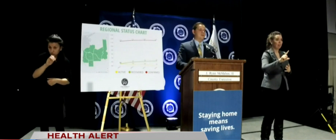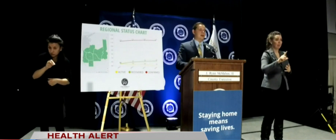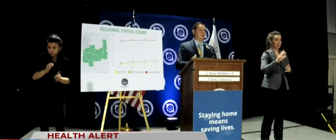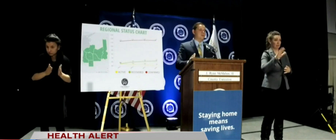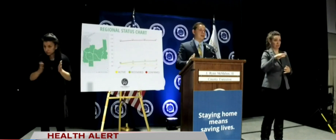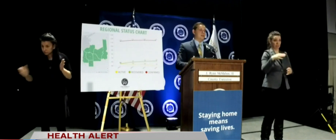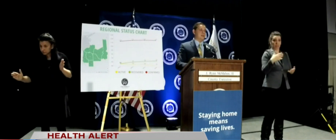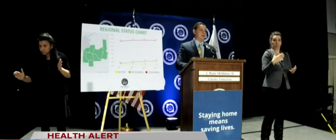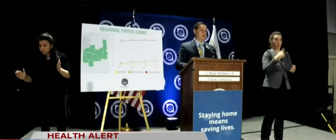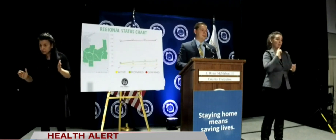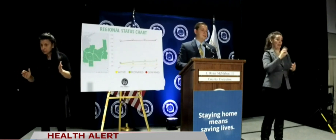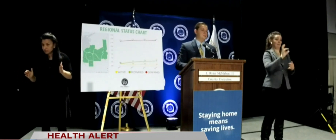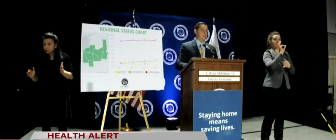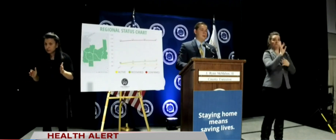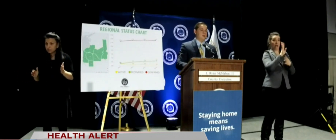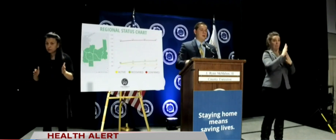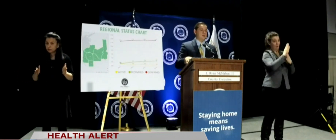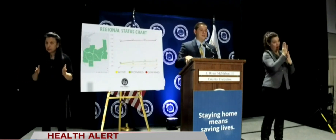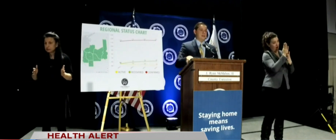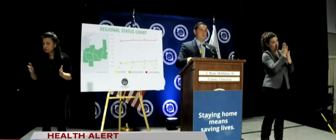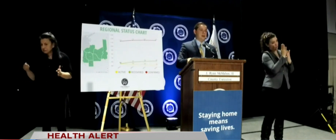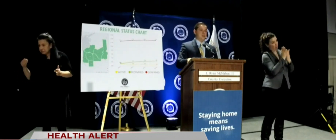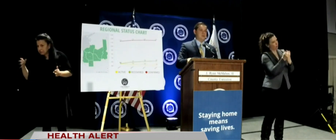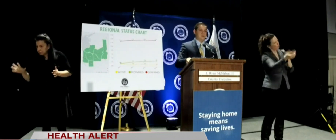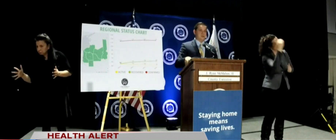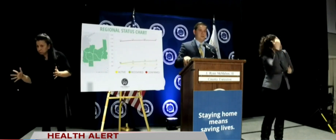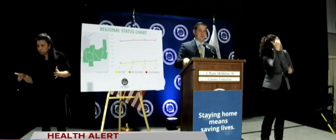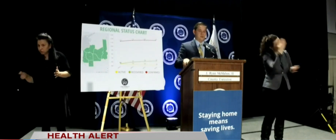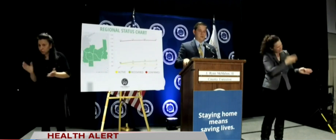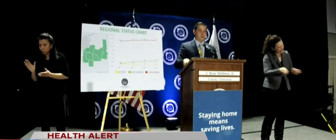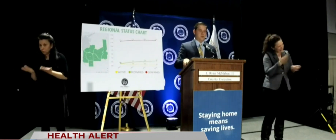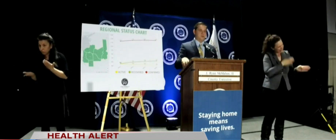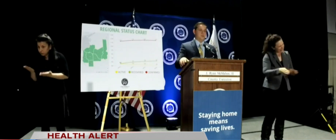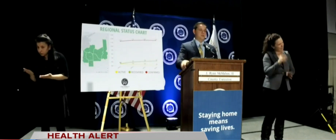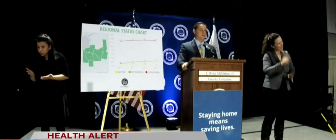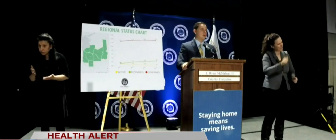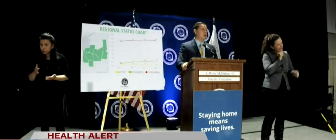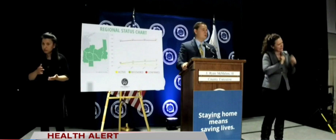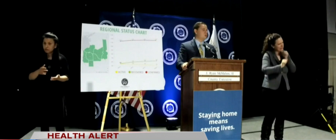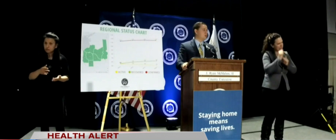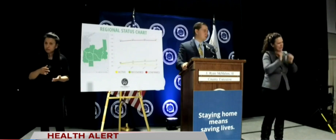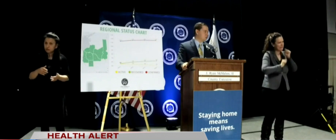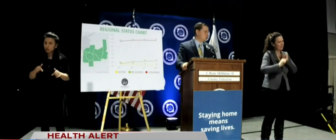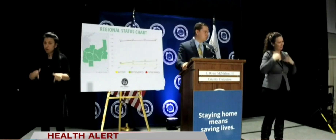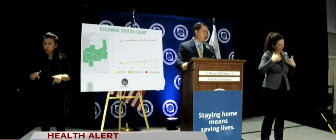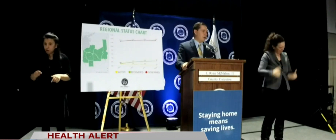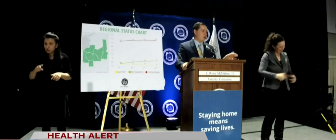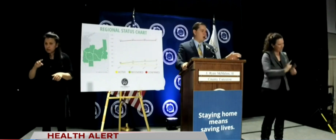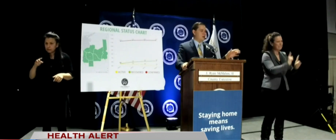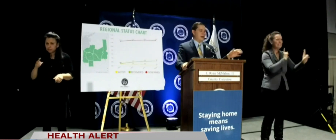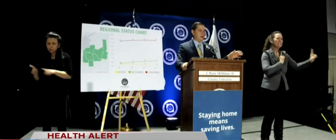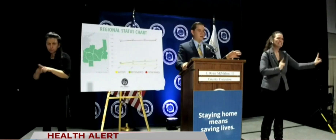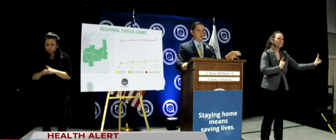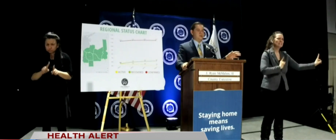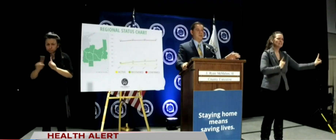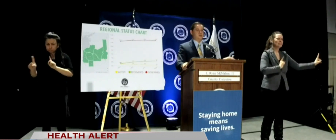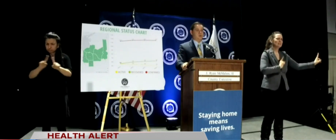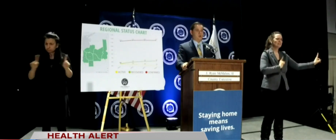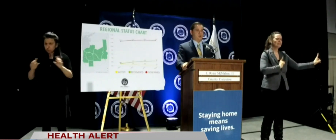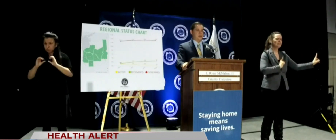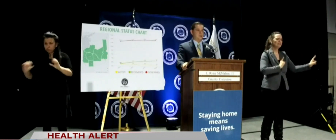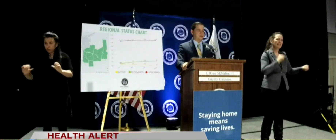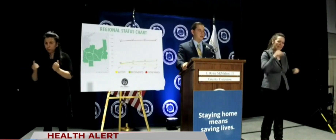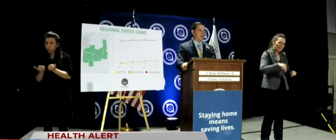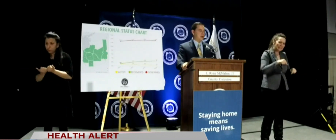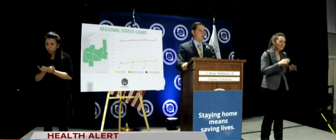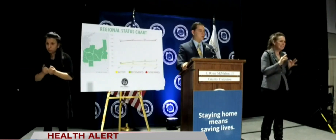take advantage of the next 10 days. Let's take advantage of it to continue to social distance, to continue to drive our data here in Central New